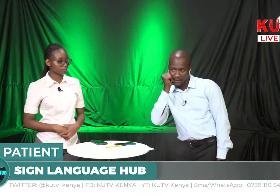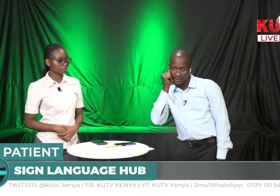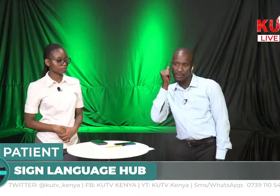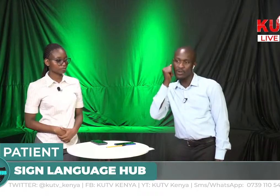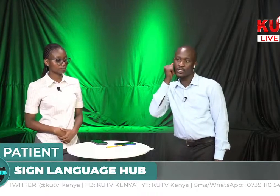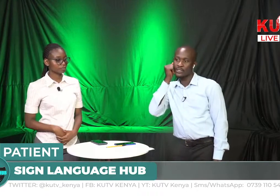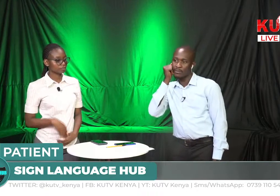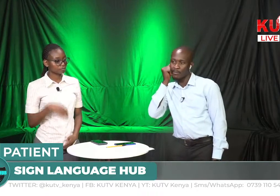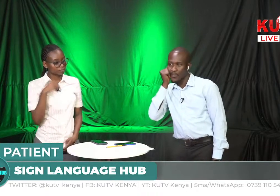So